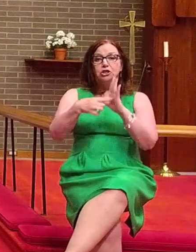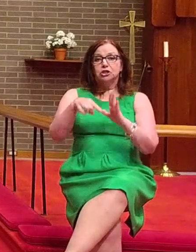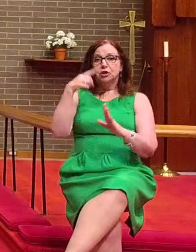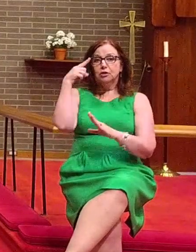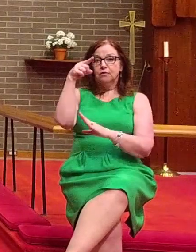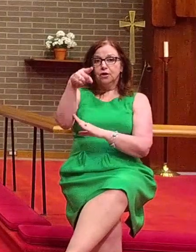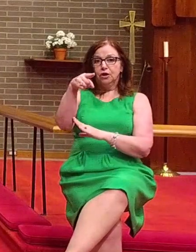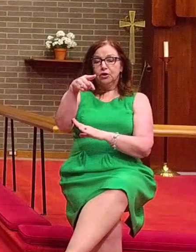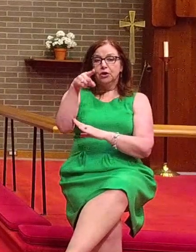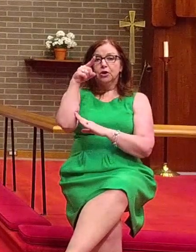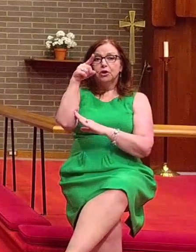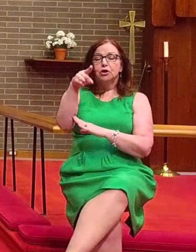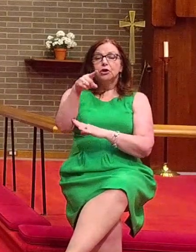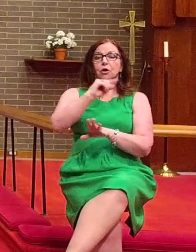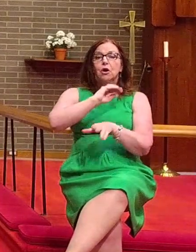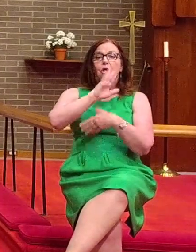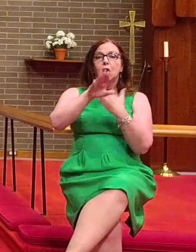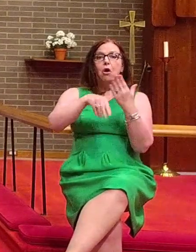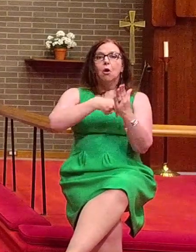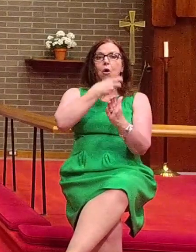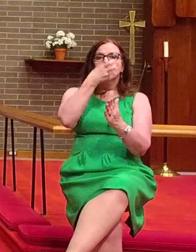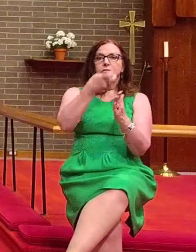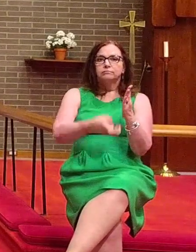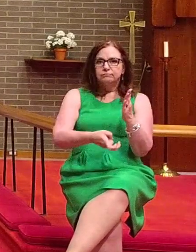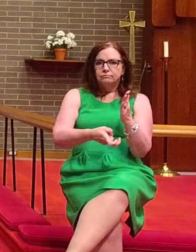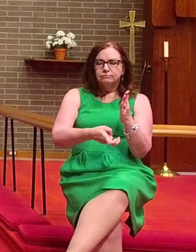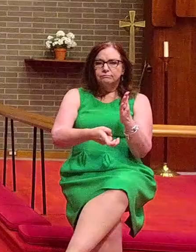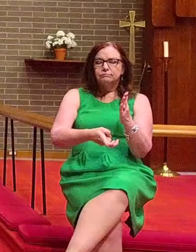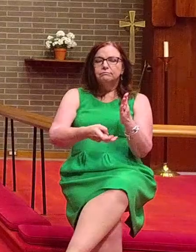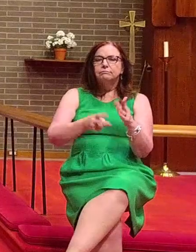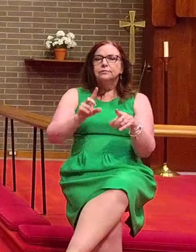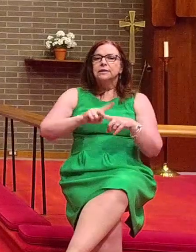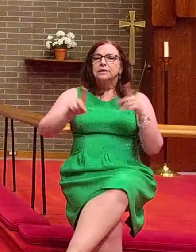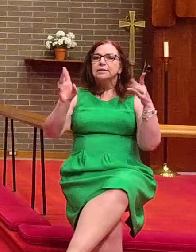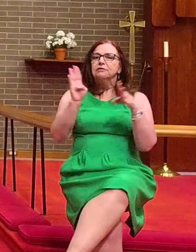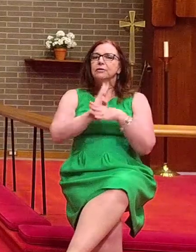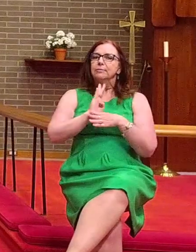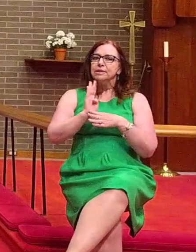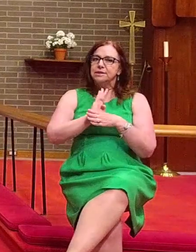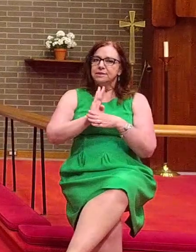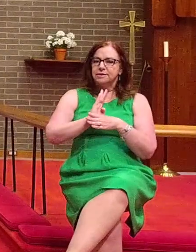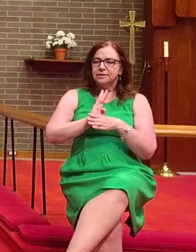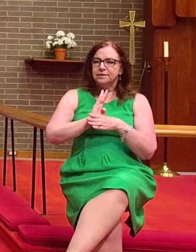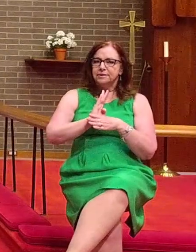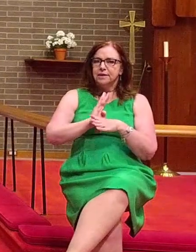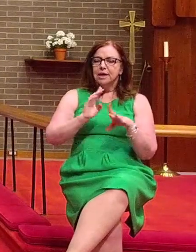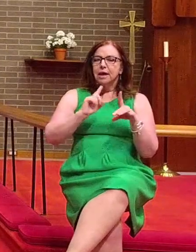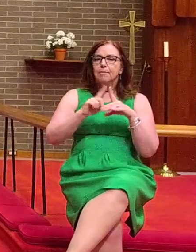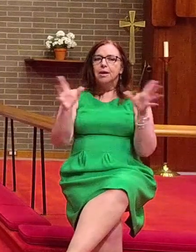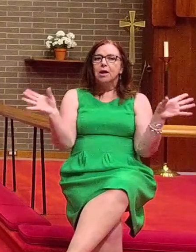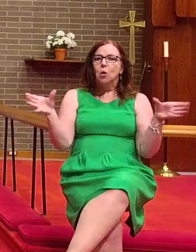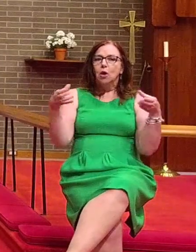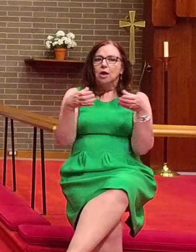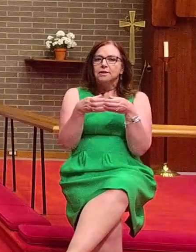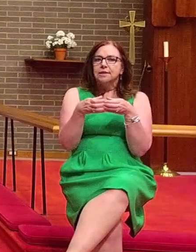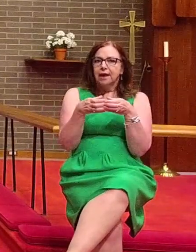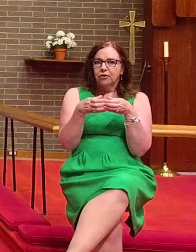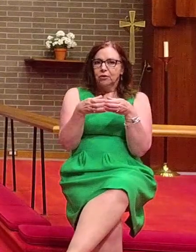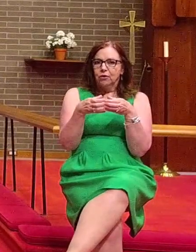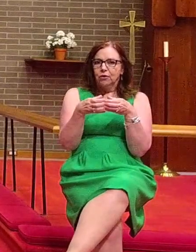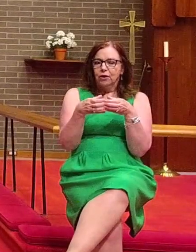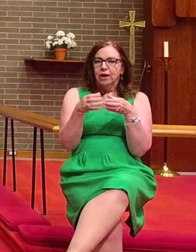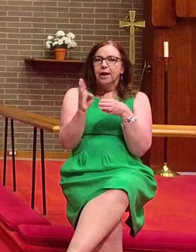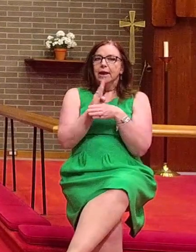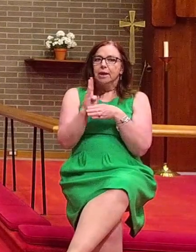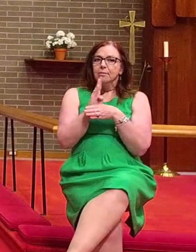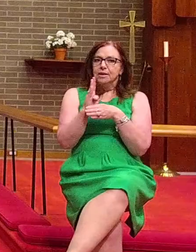you that you are all in a different business, but all together in business,